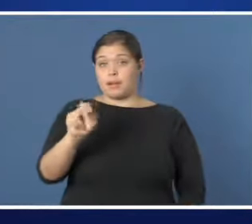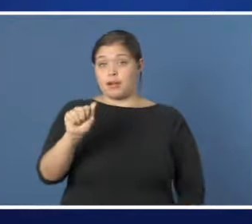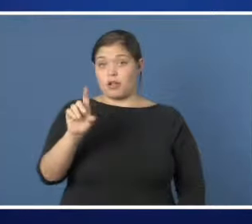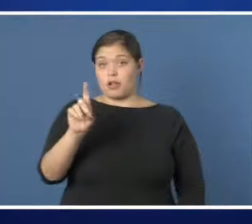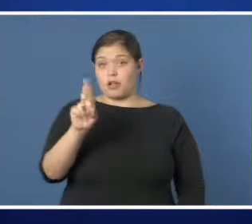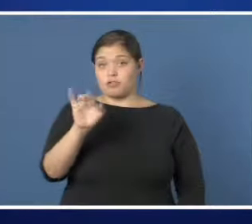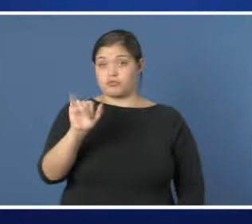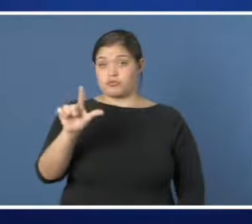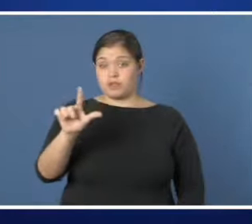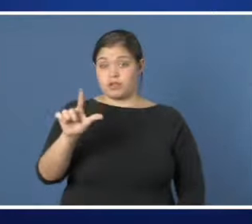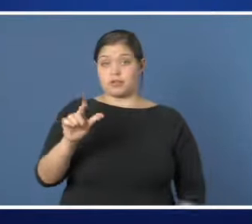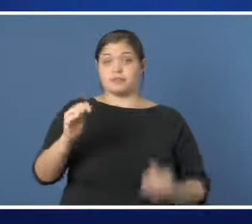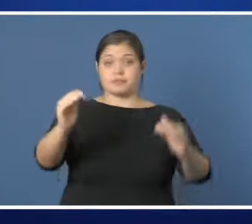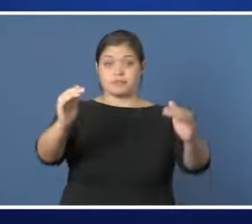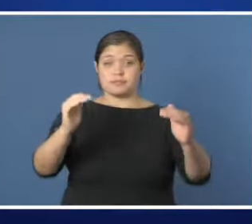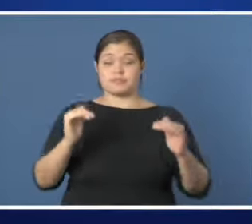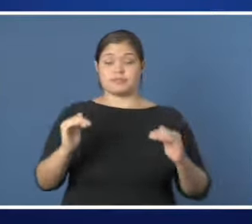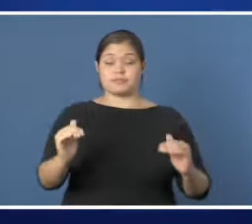Benadryl,